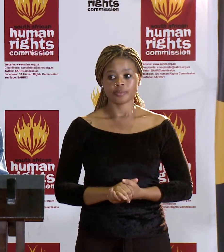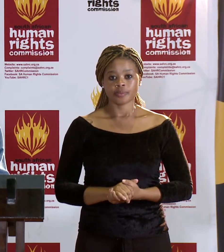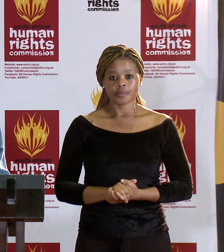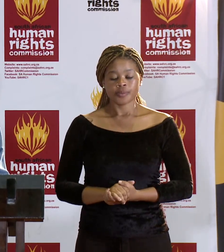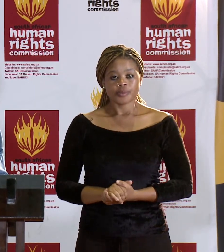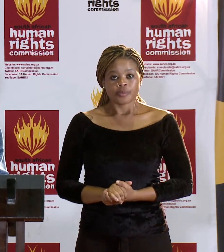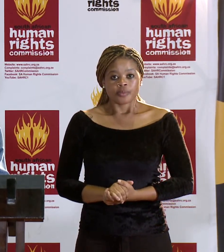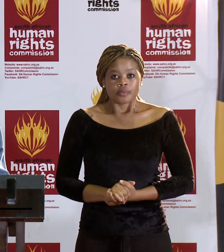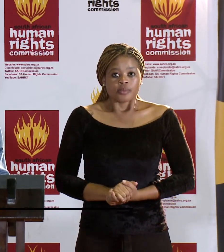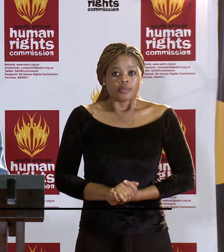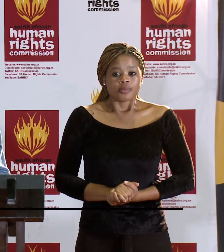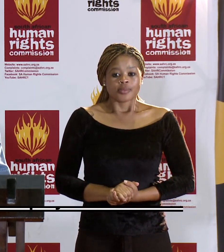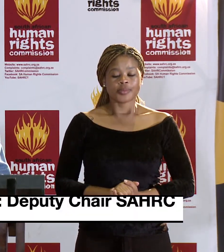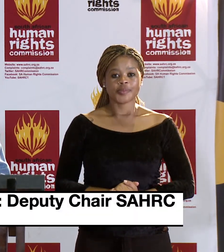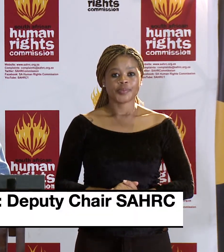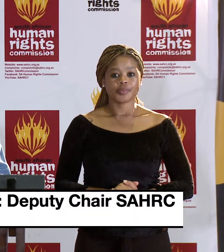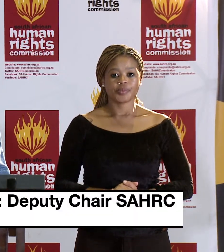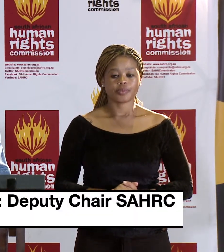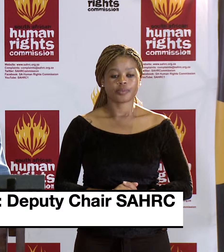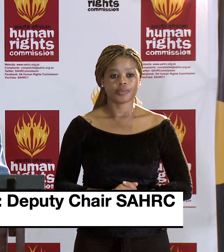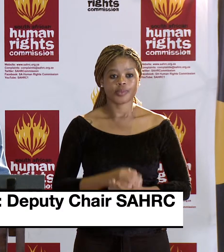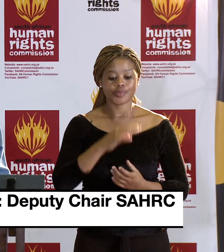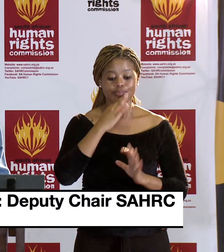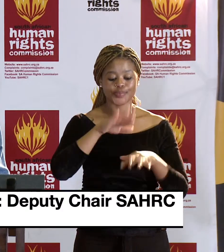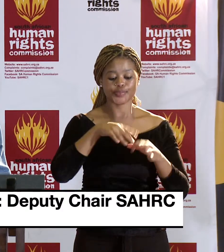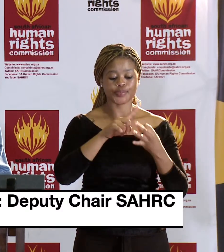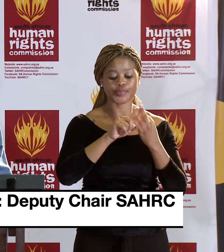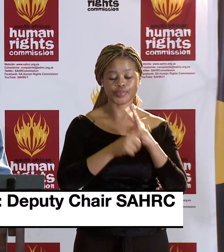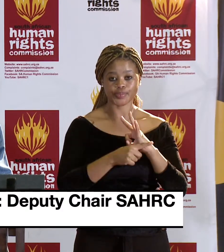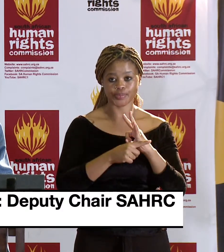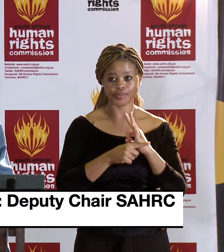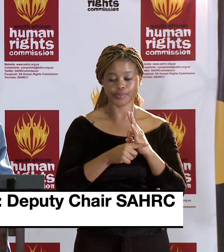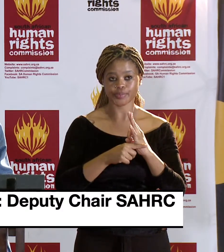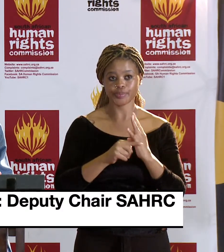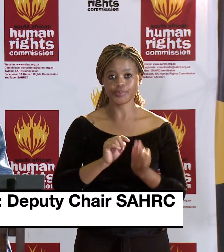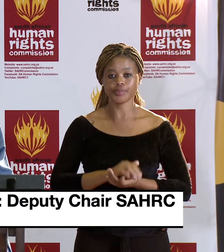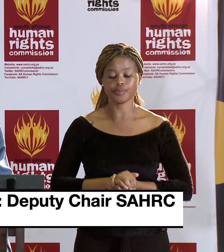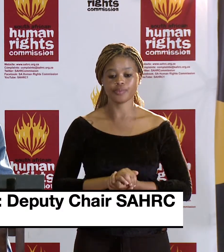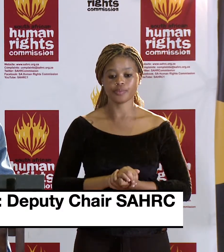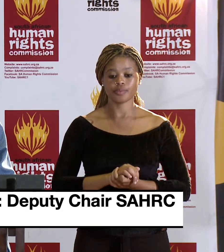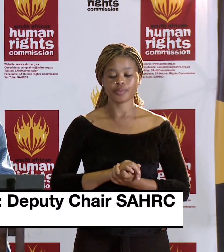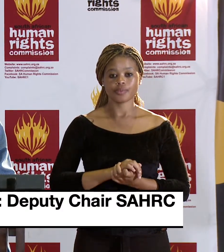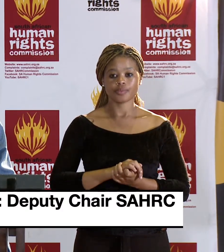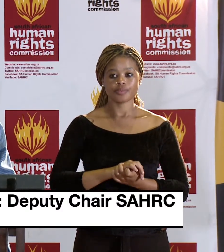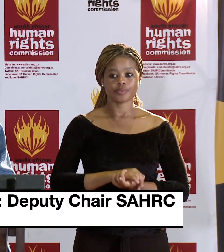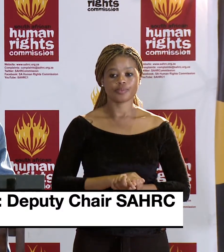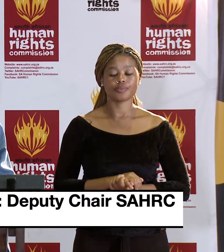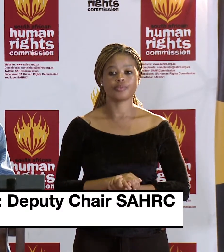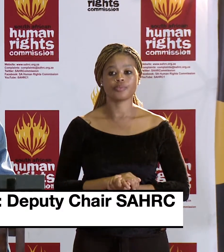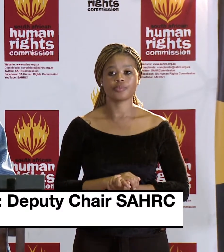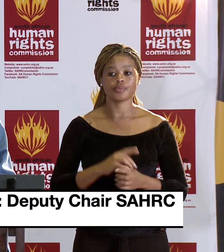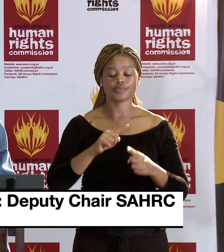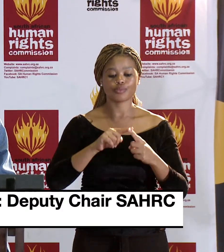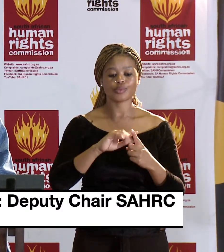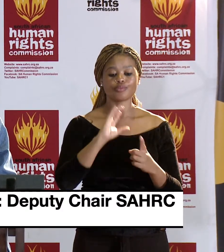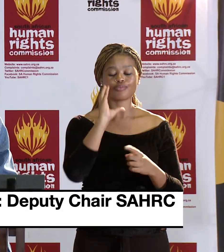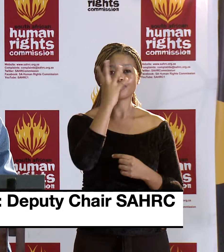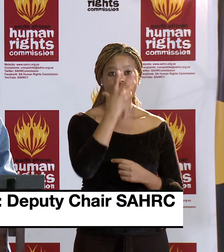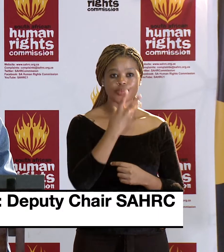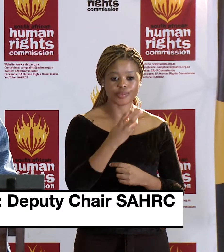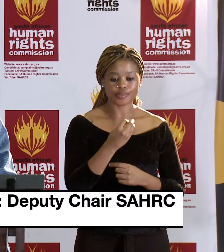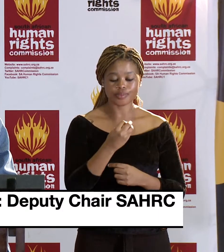3 things, not 3 things. 3 things. The one is a